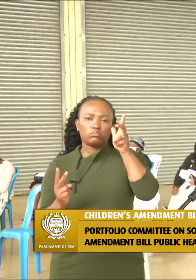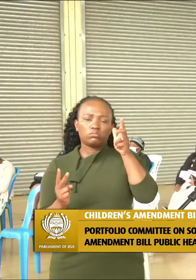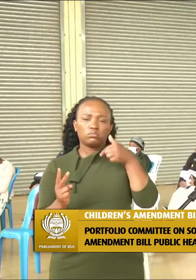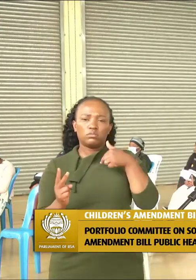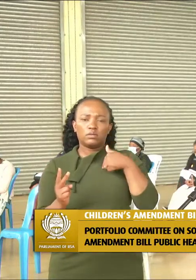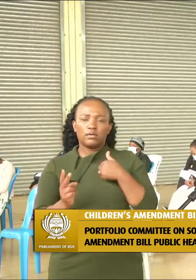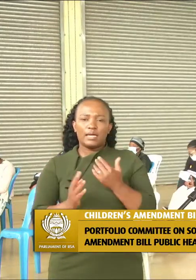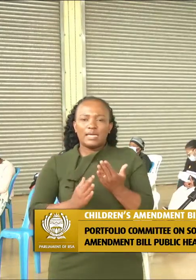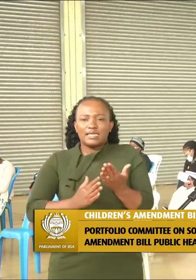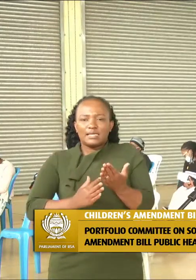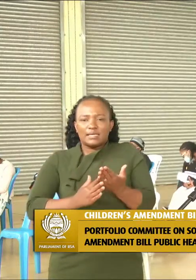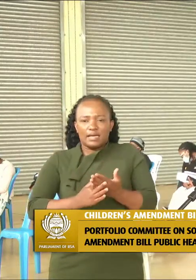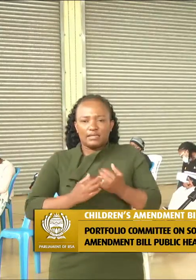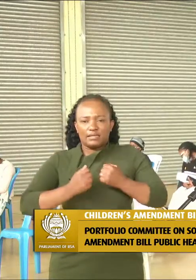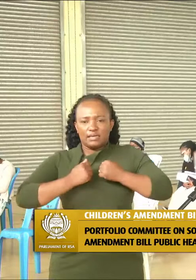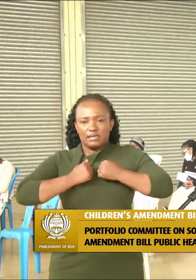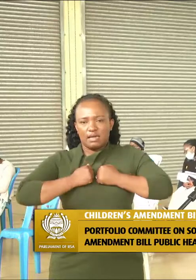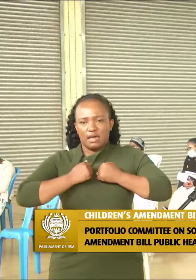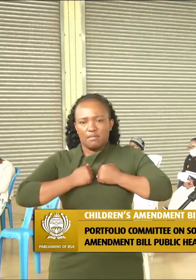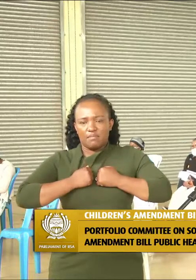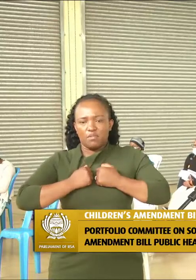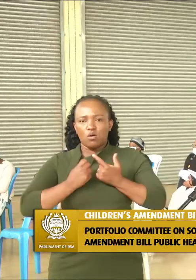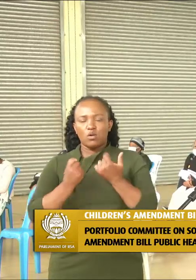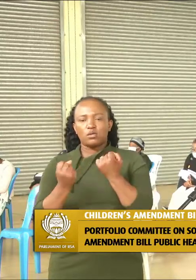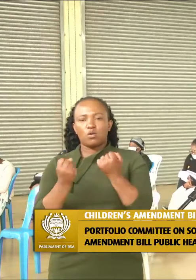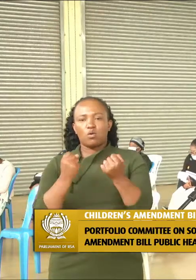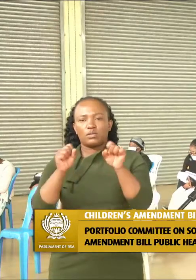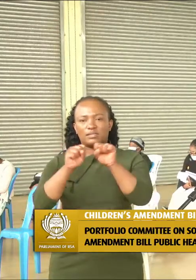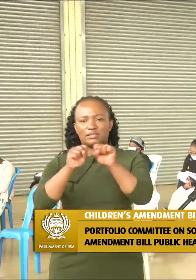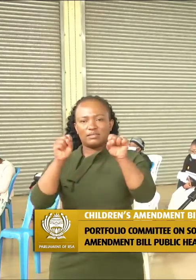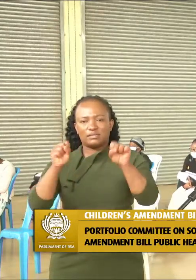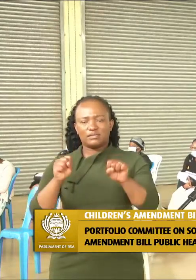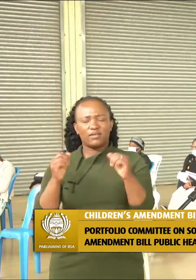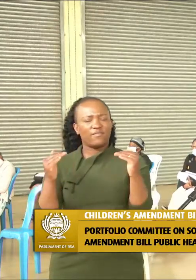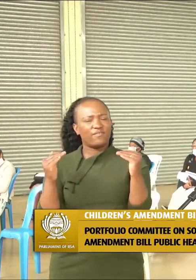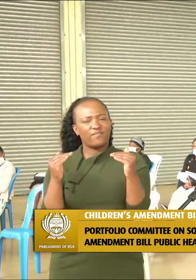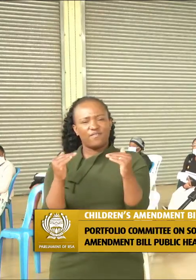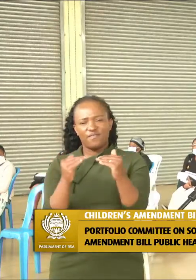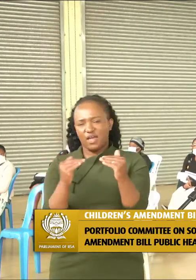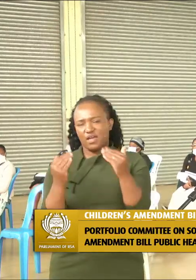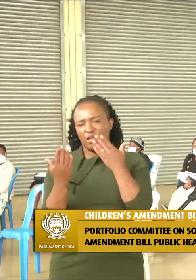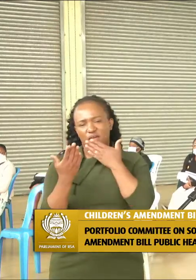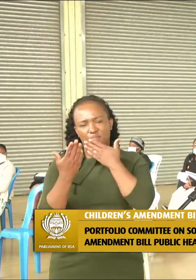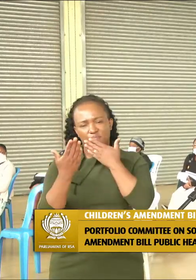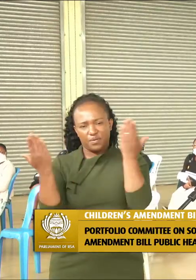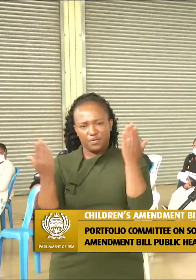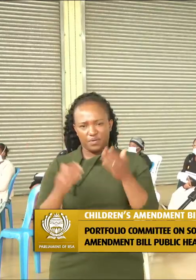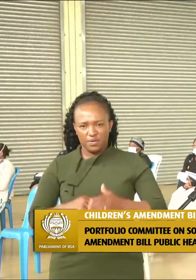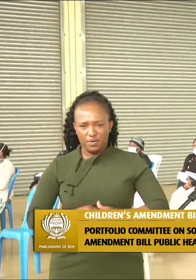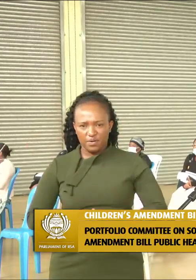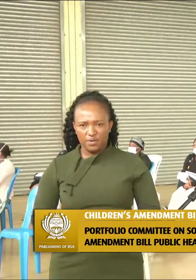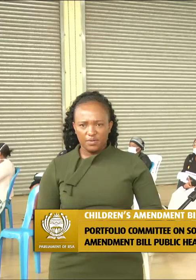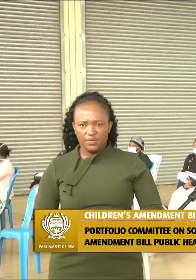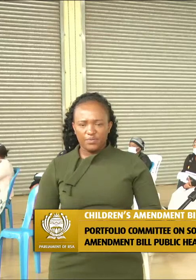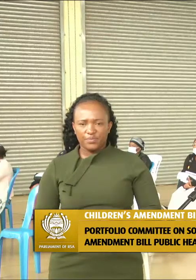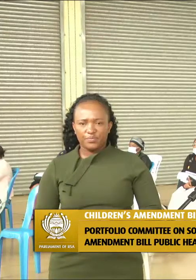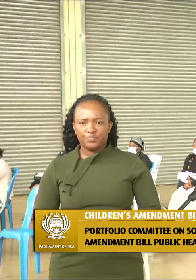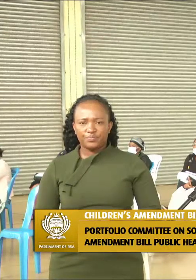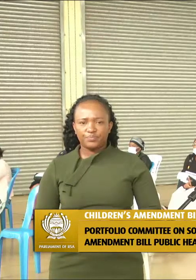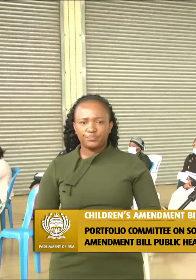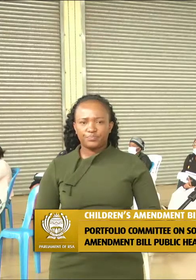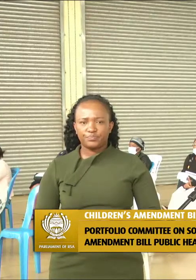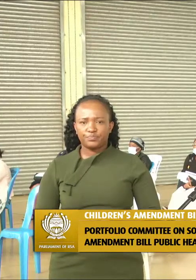and judge my case on the judicial system. It is totally unfair. Kodwa ke mawuya lapha phambi